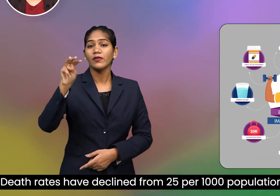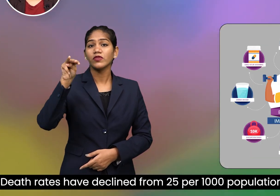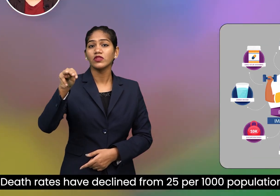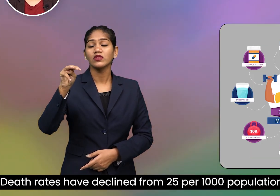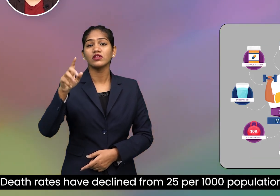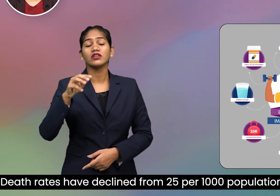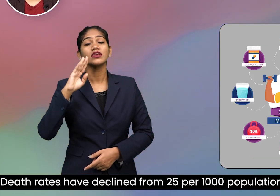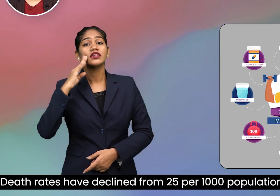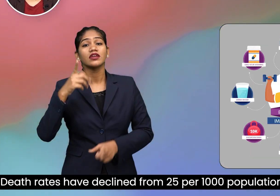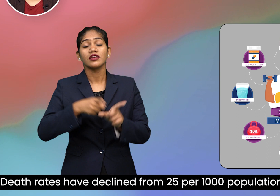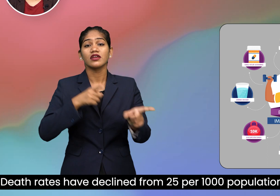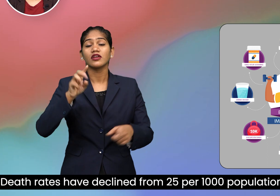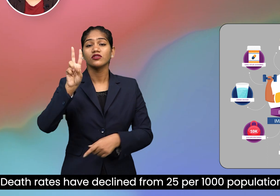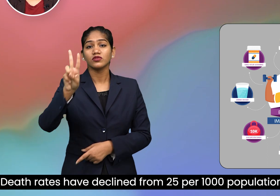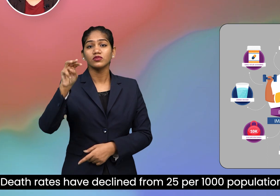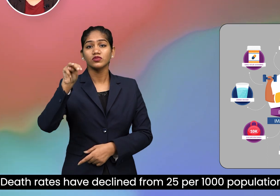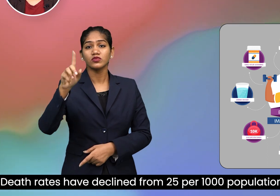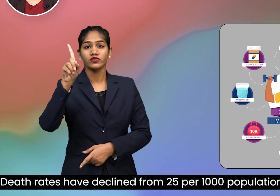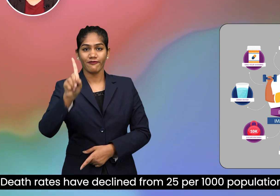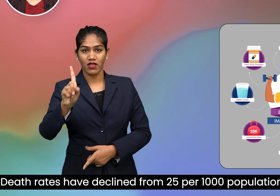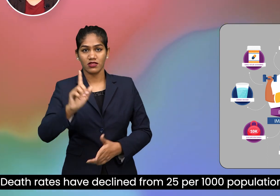in 2001.